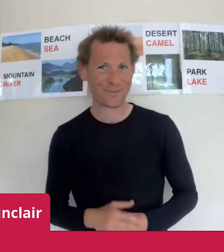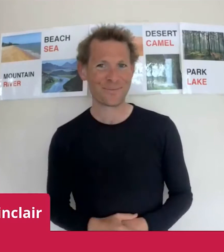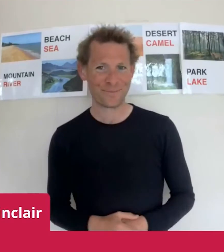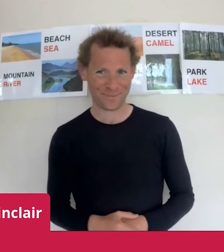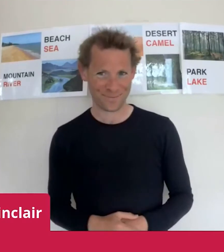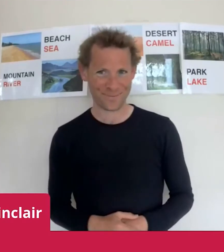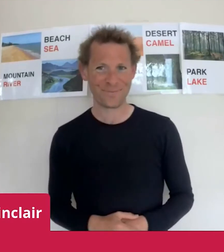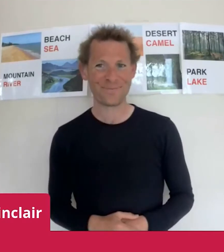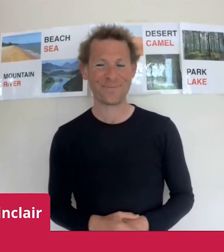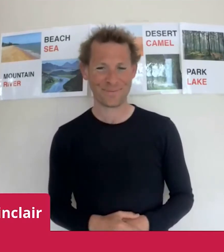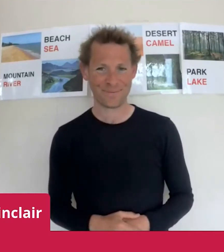beach.